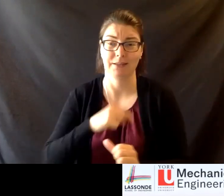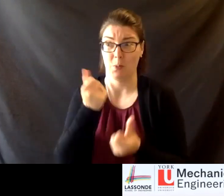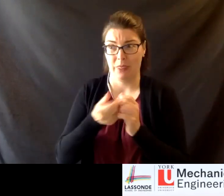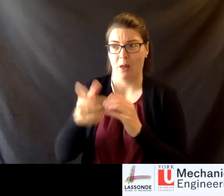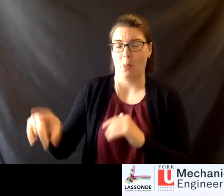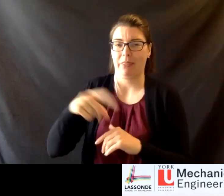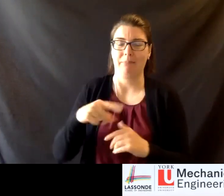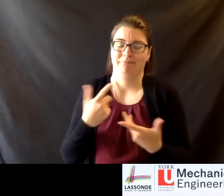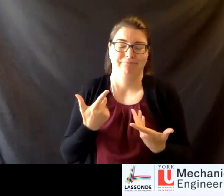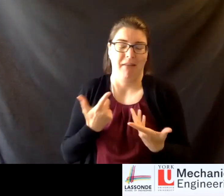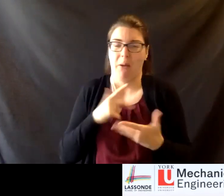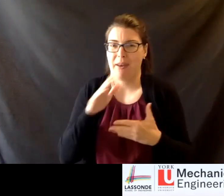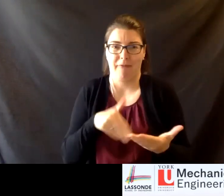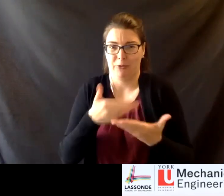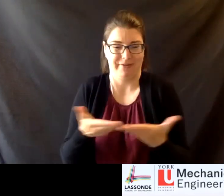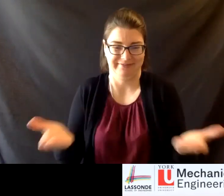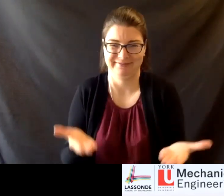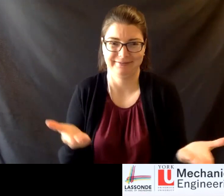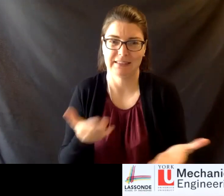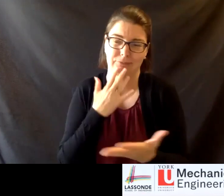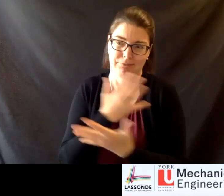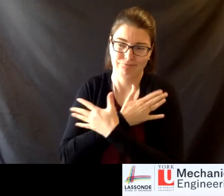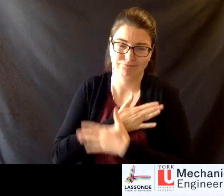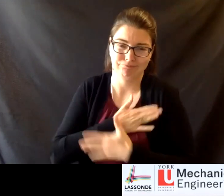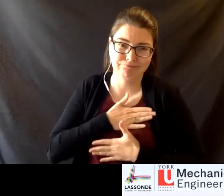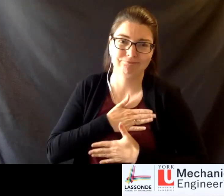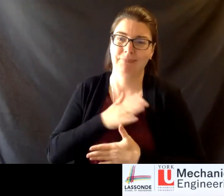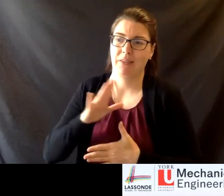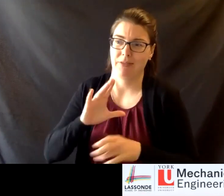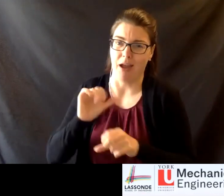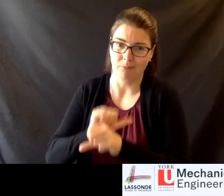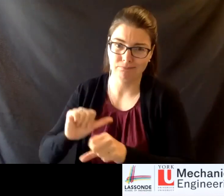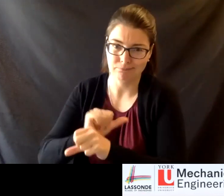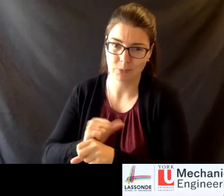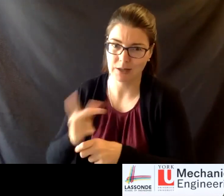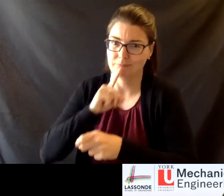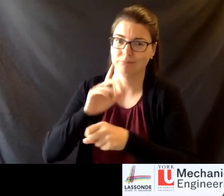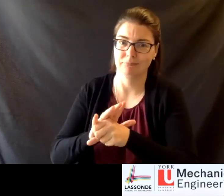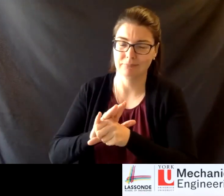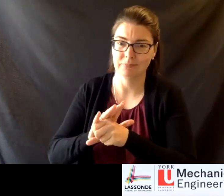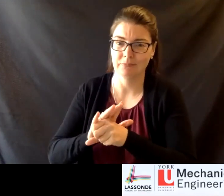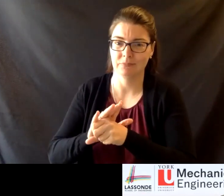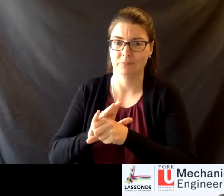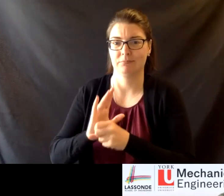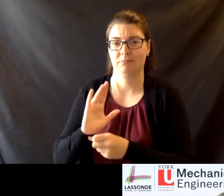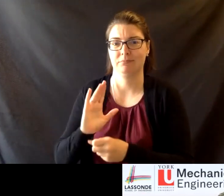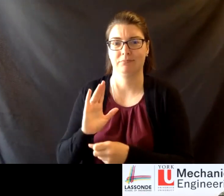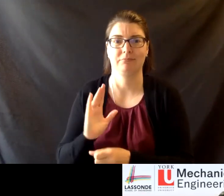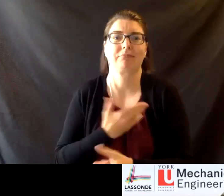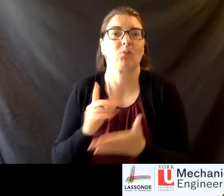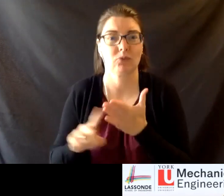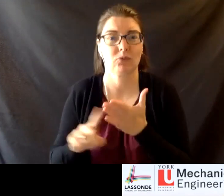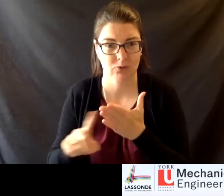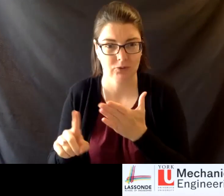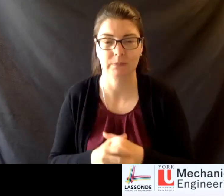arrive at this stage, and I really appreciate all of their efforts and dedications to research. I